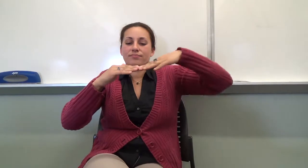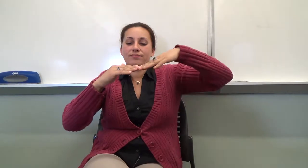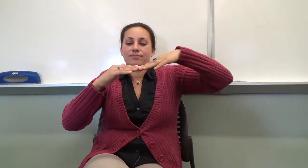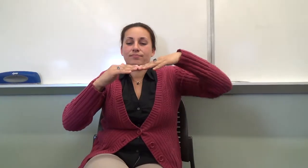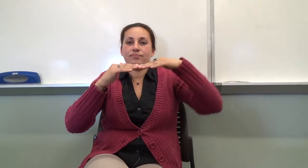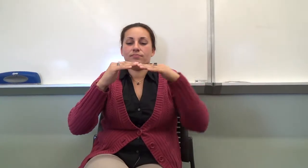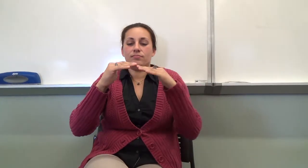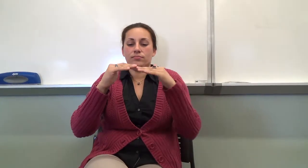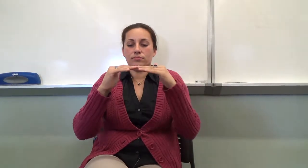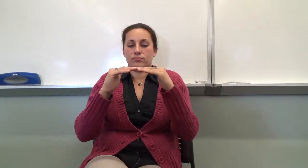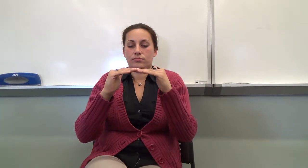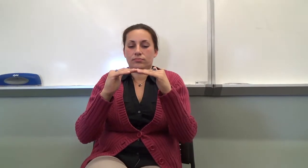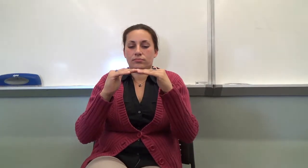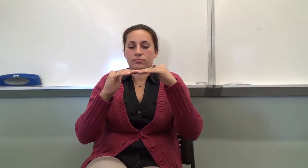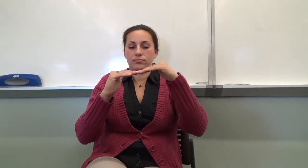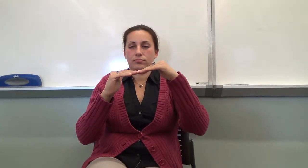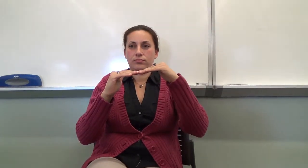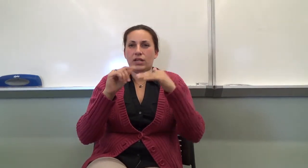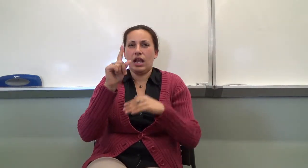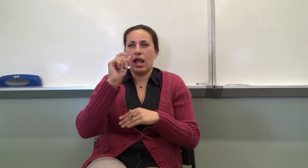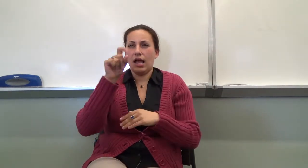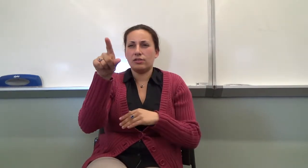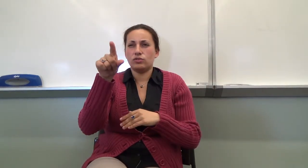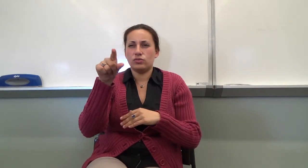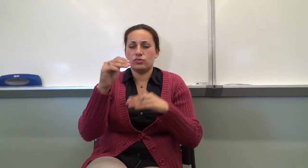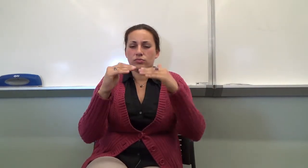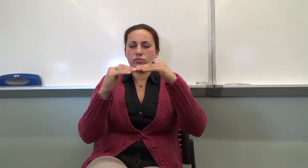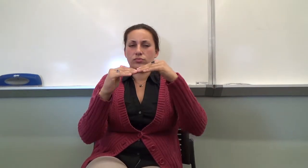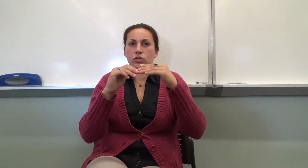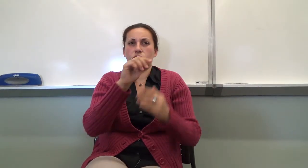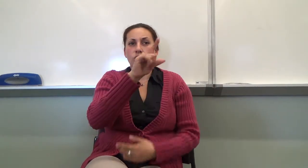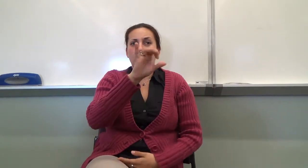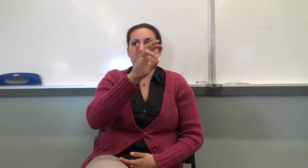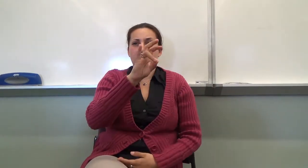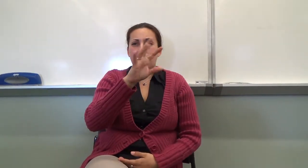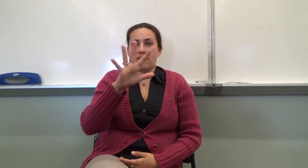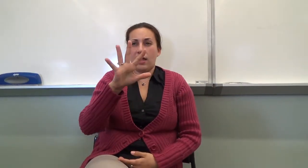they ask you, what's the supplement of a 175-degree angle?